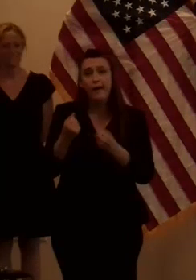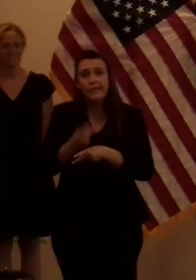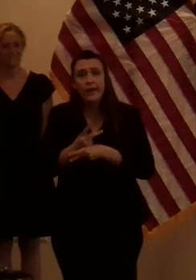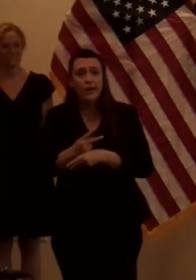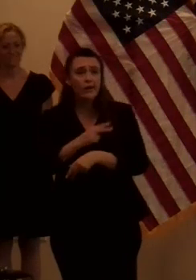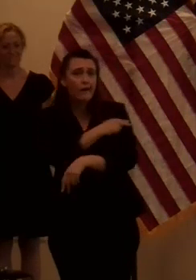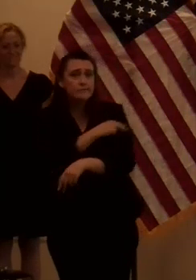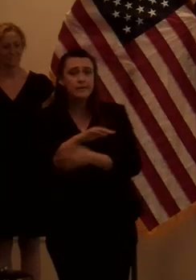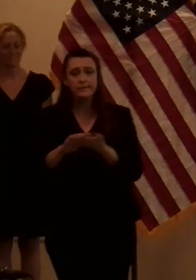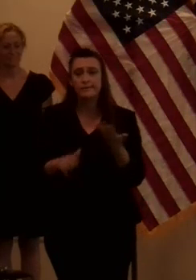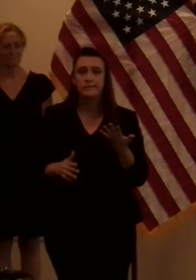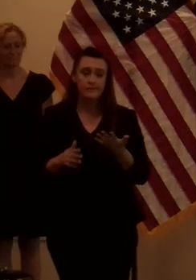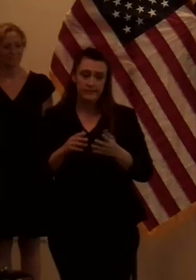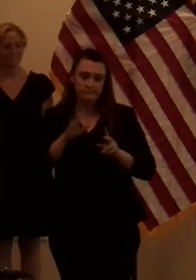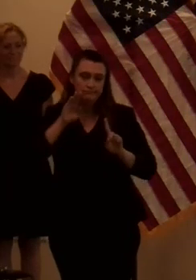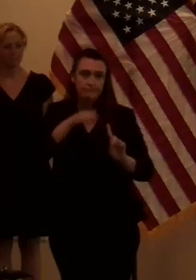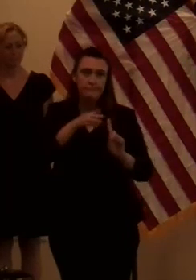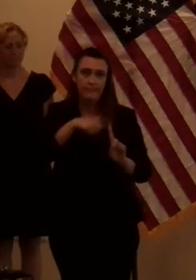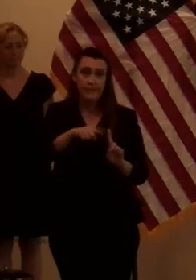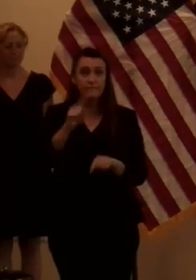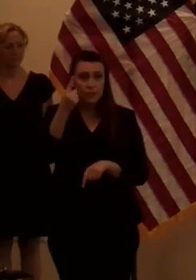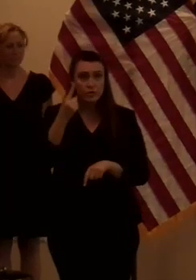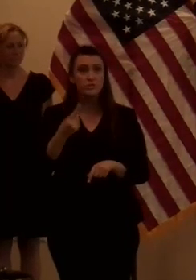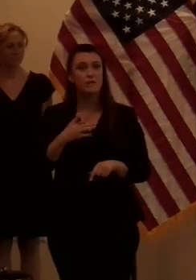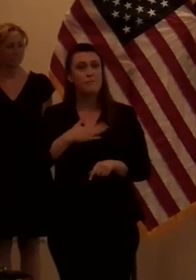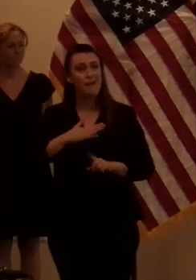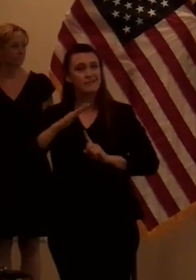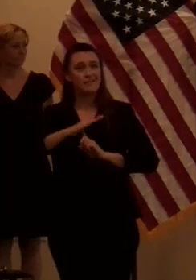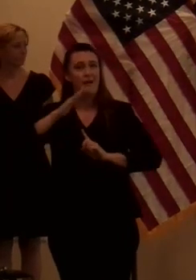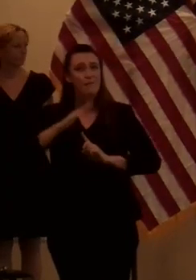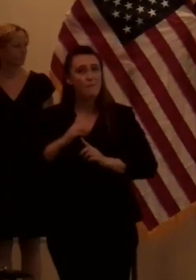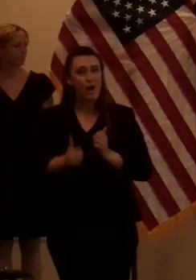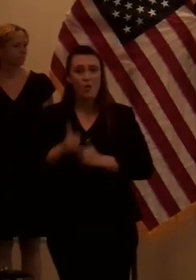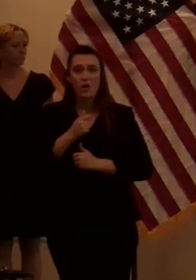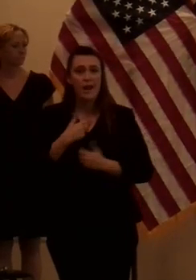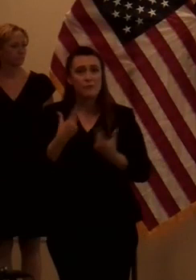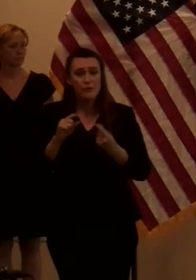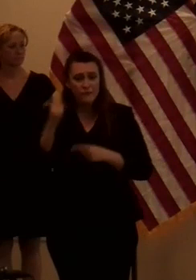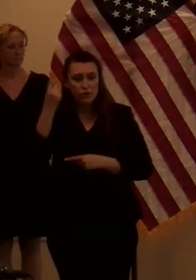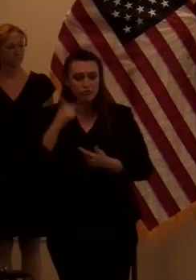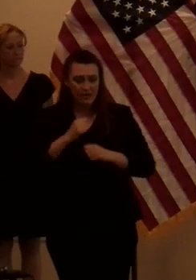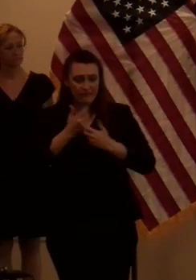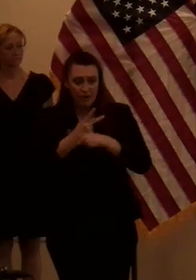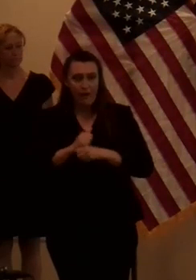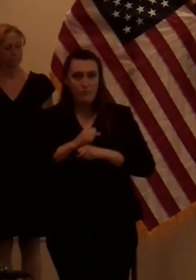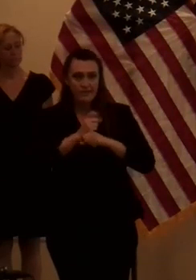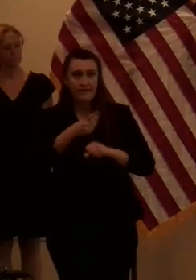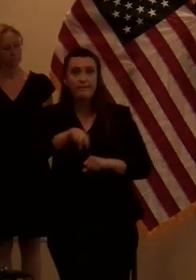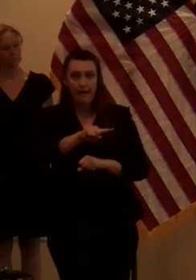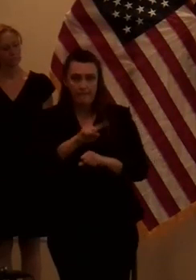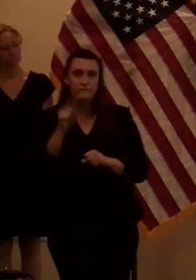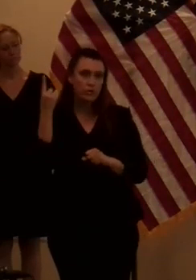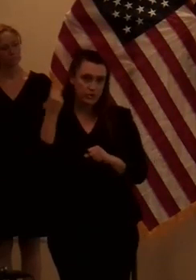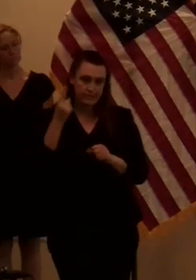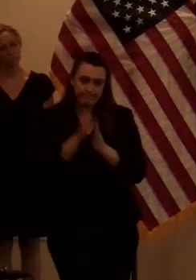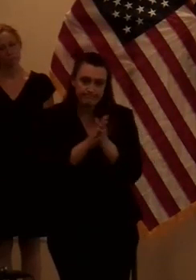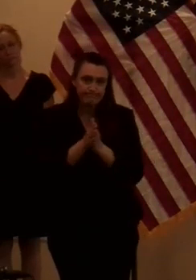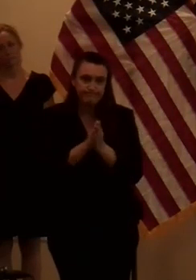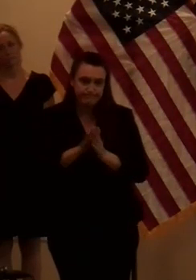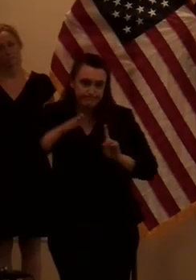and my top priority is to identify ways to protect them, and I'm eager to get this underway. It's